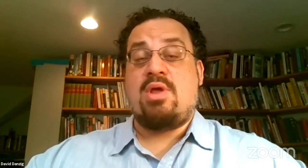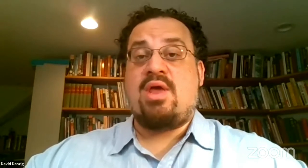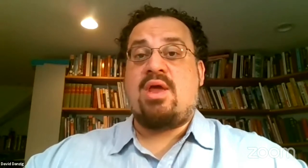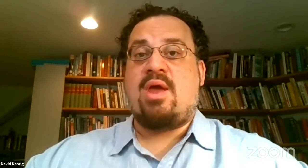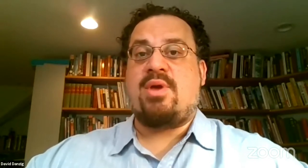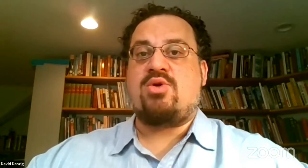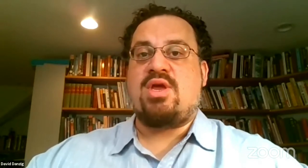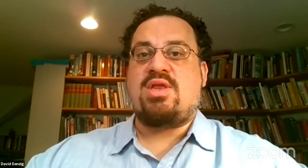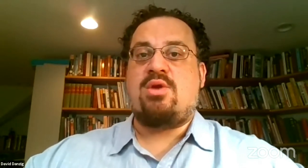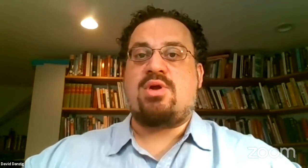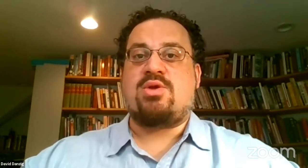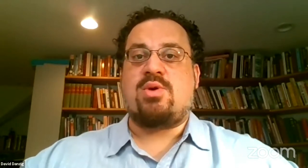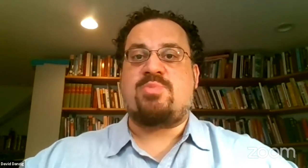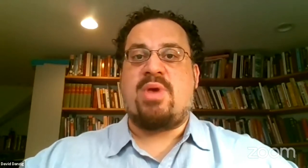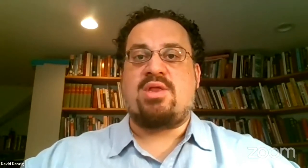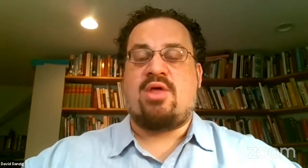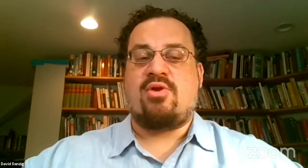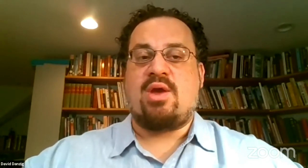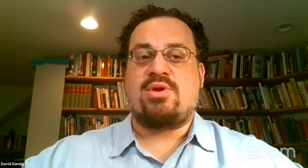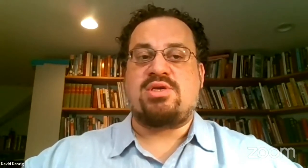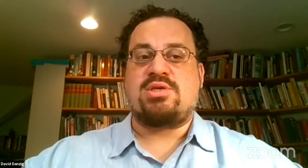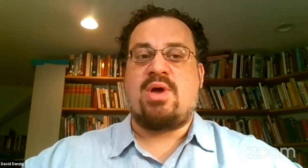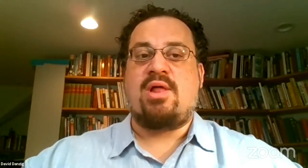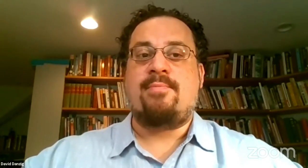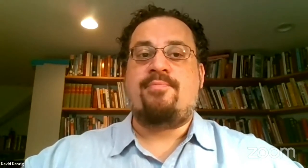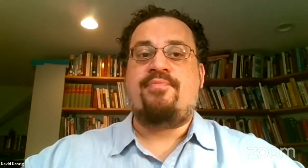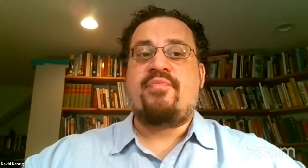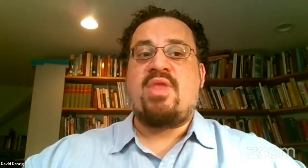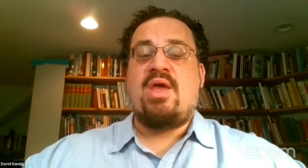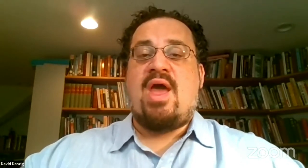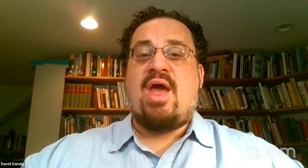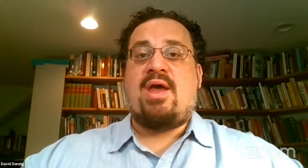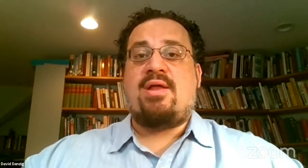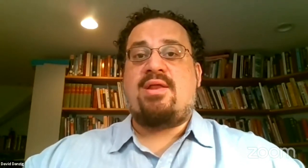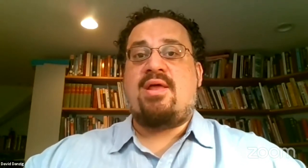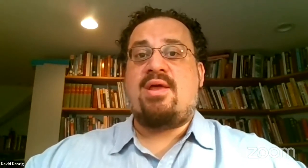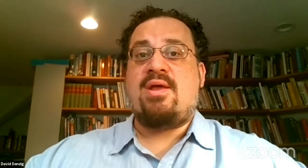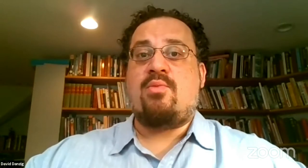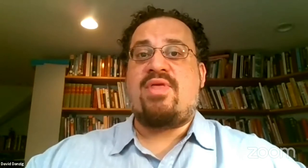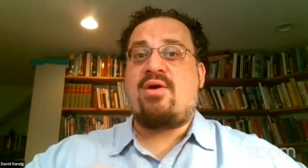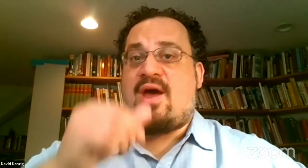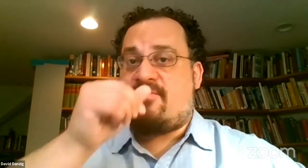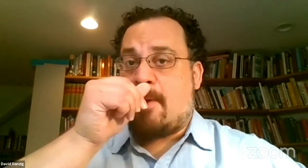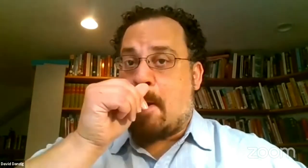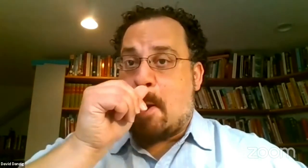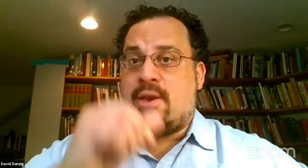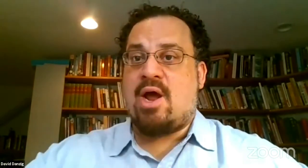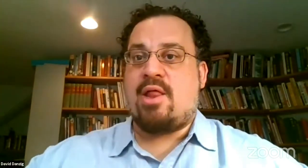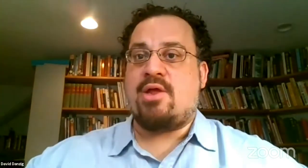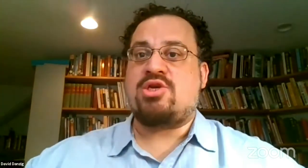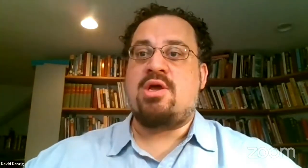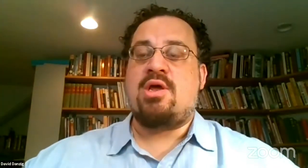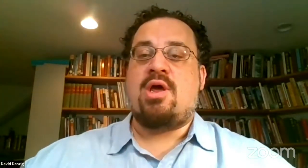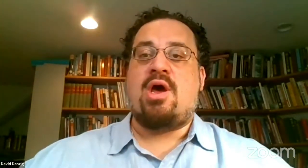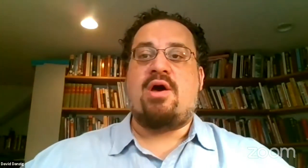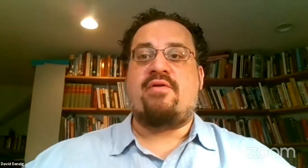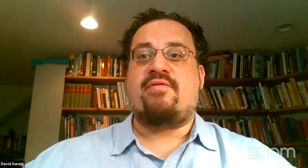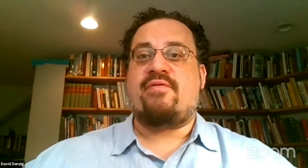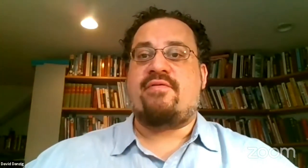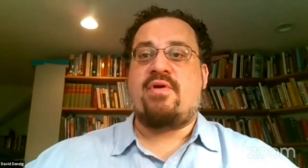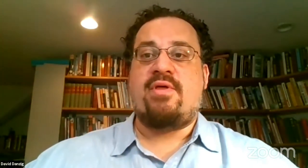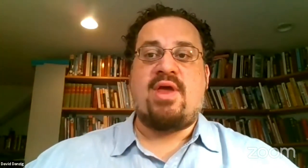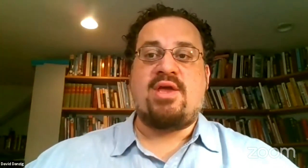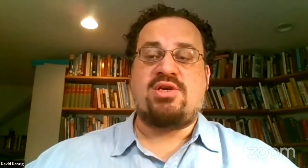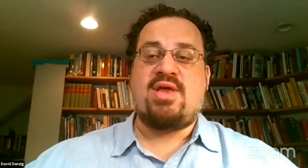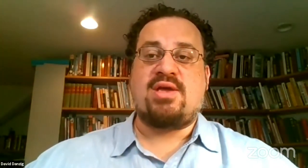are aiming to continue to expand to other languages as well. And without having knowledge